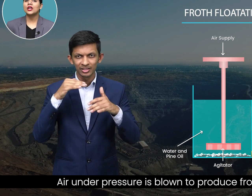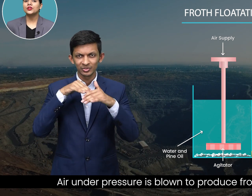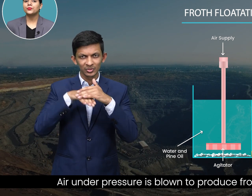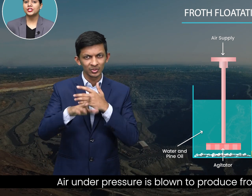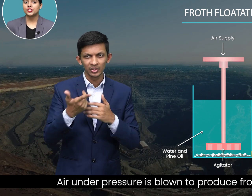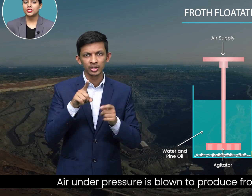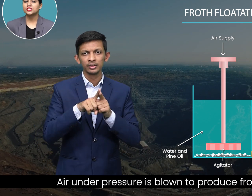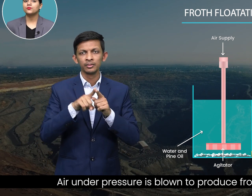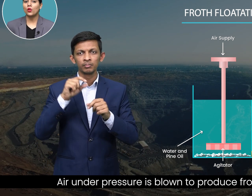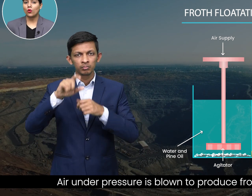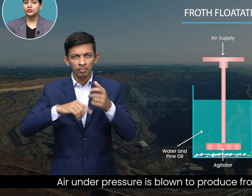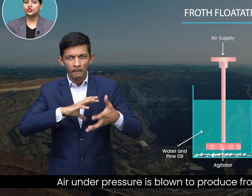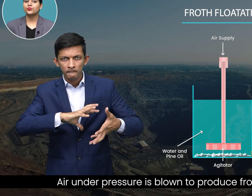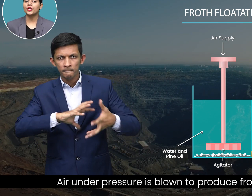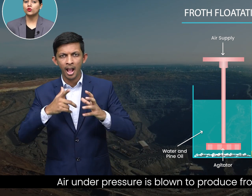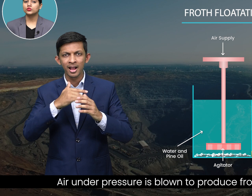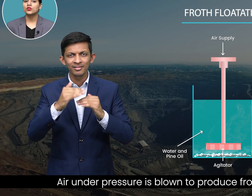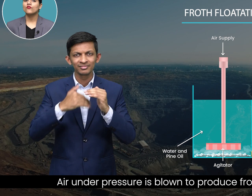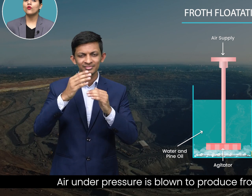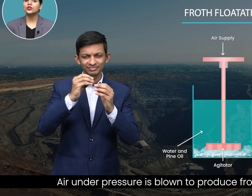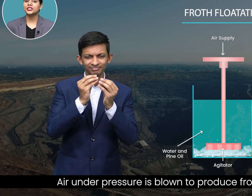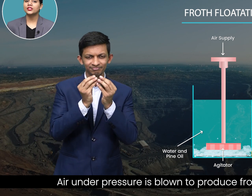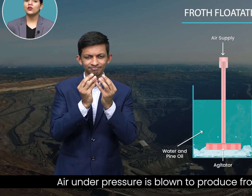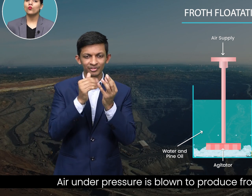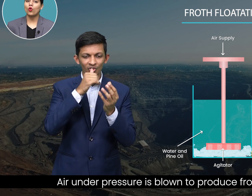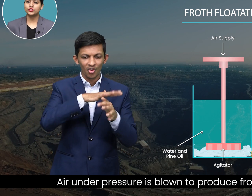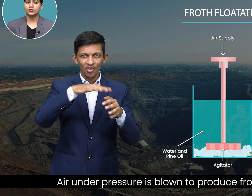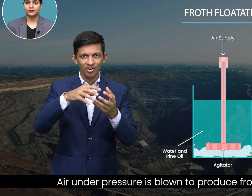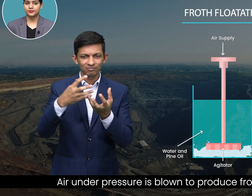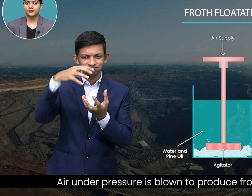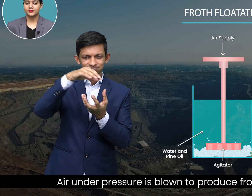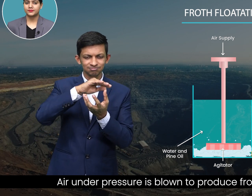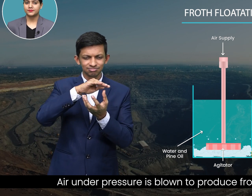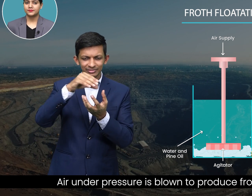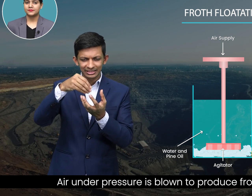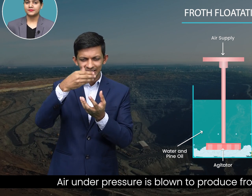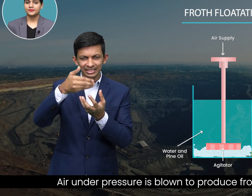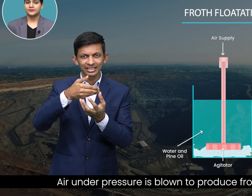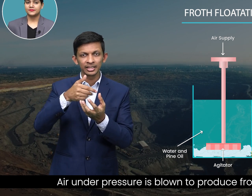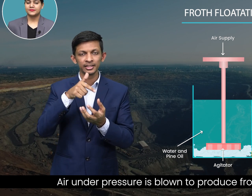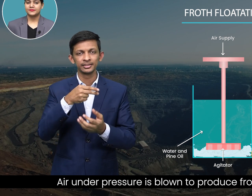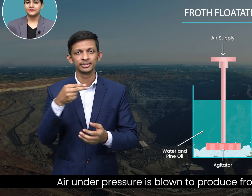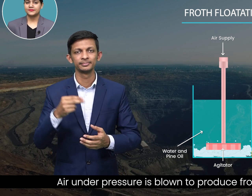Air under pressure is blown to produce forth in the water.